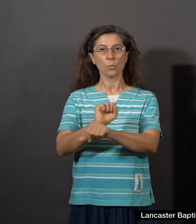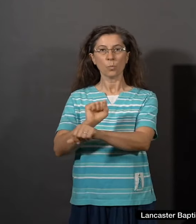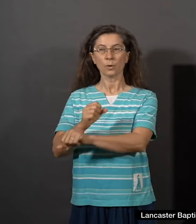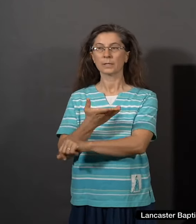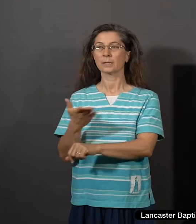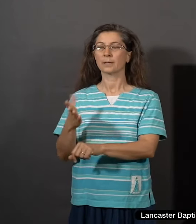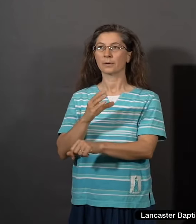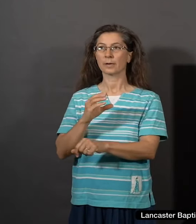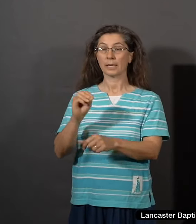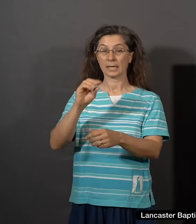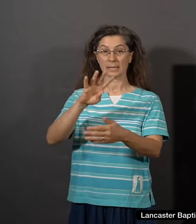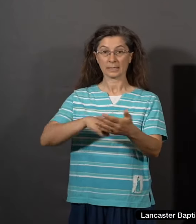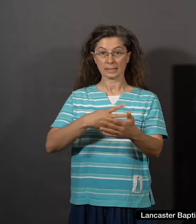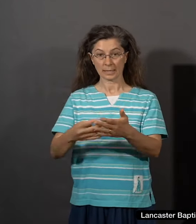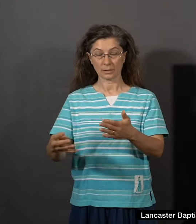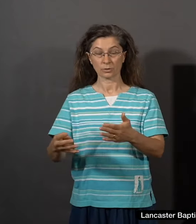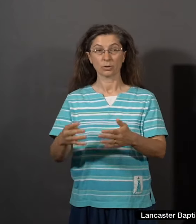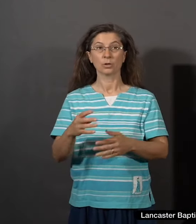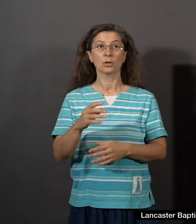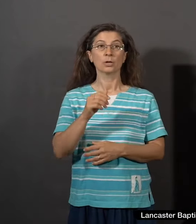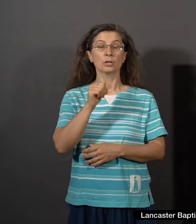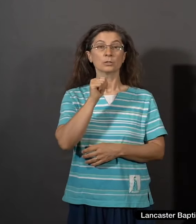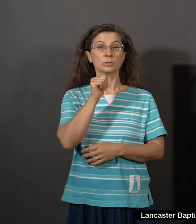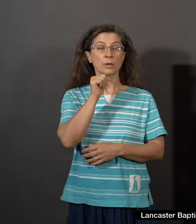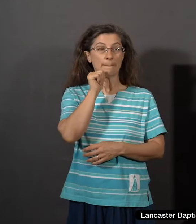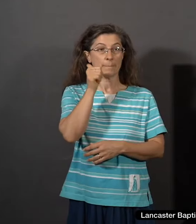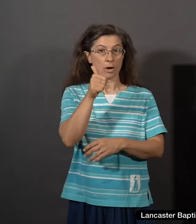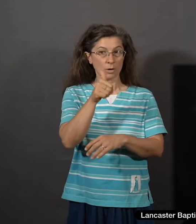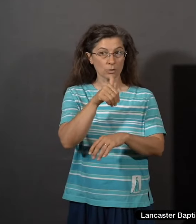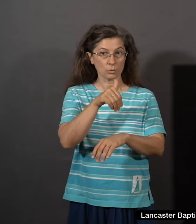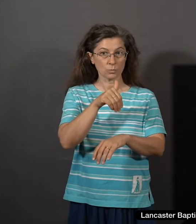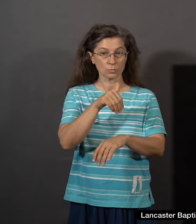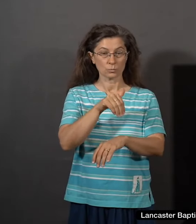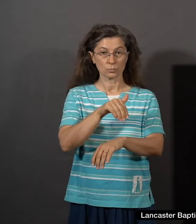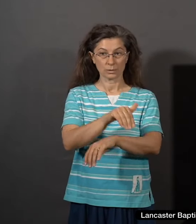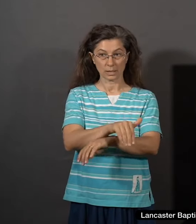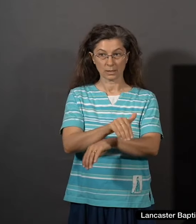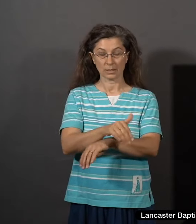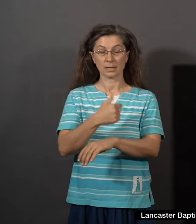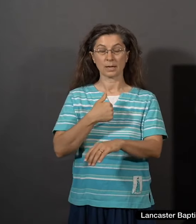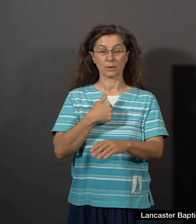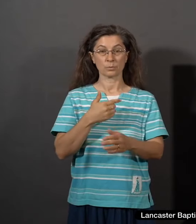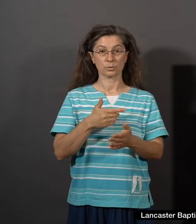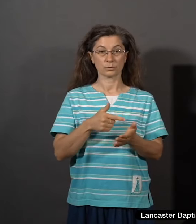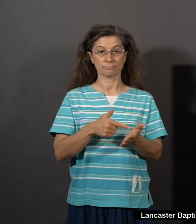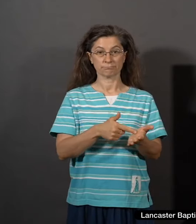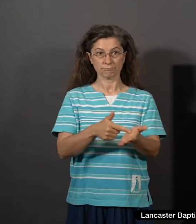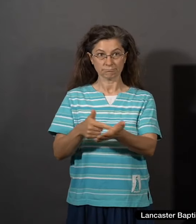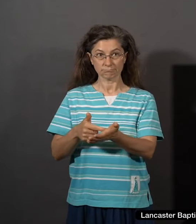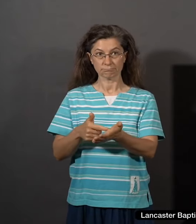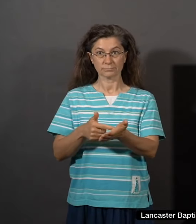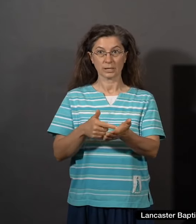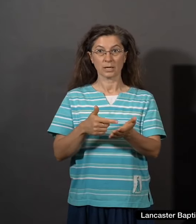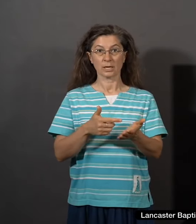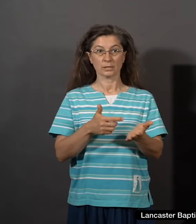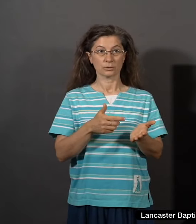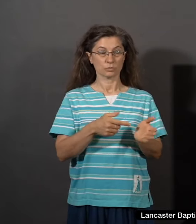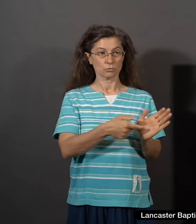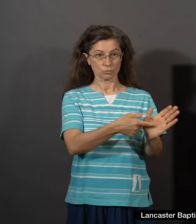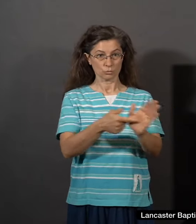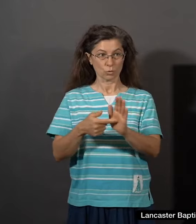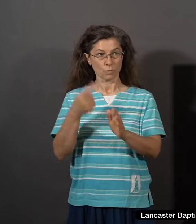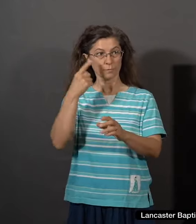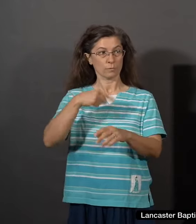tomorrow night at 6 45 and I want to encourage all of you to join with us at ovclive.tv at 6